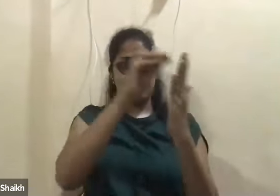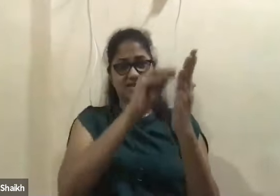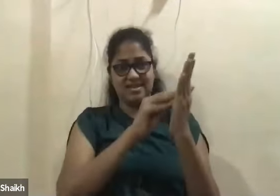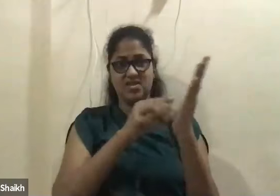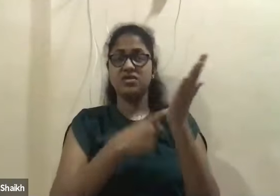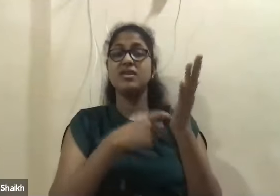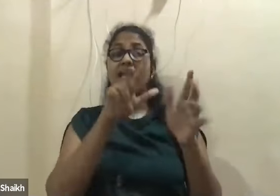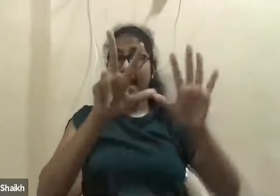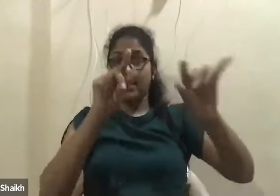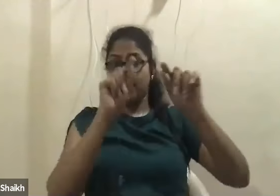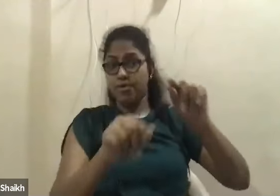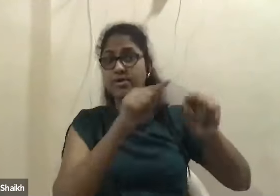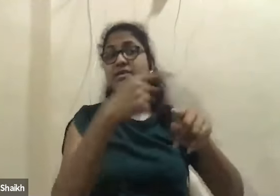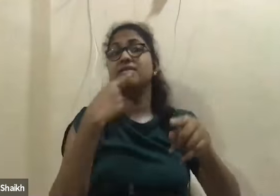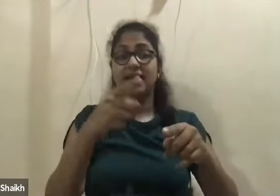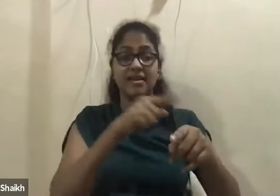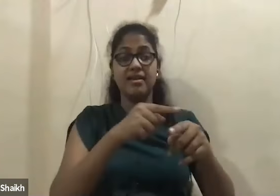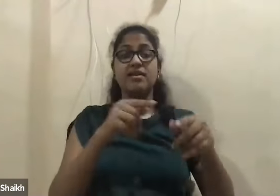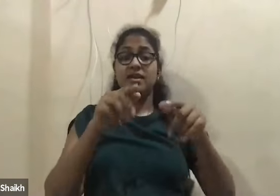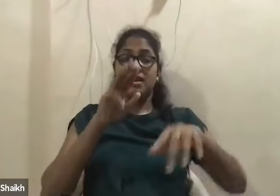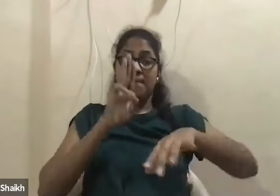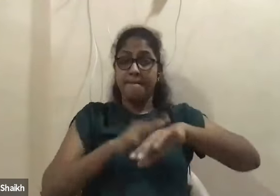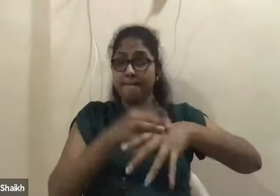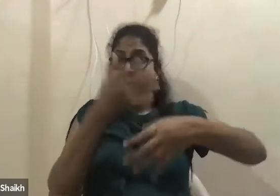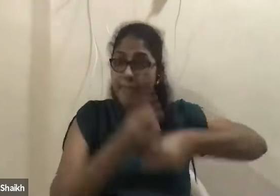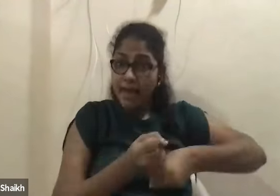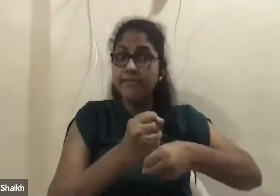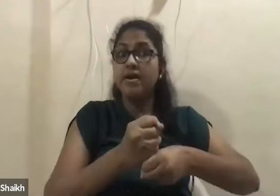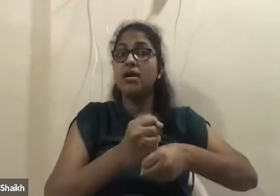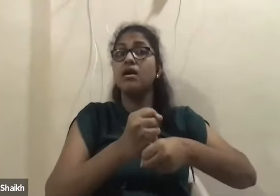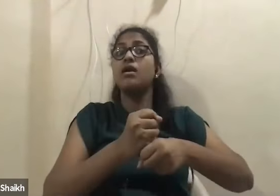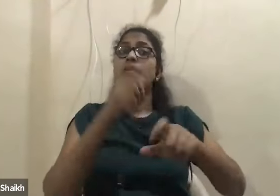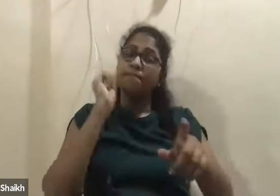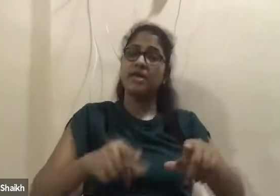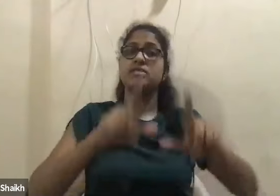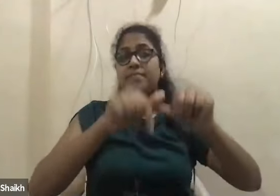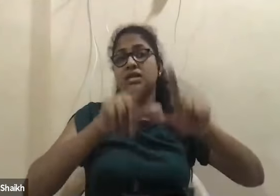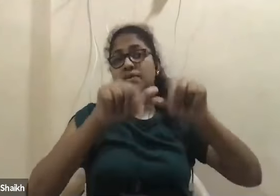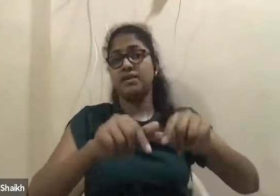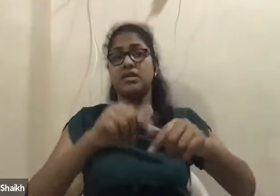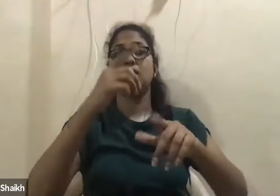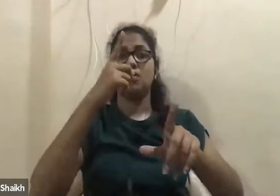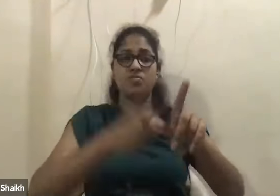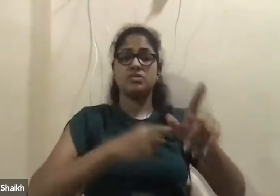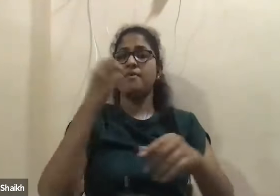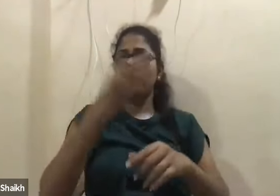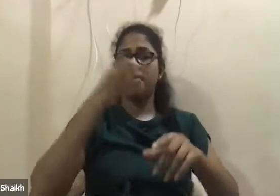trustees shall hold meeting at least once in each calendar quarter. And in case of difference of opinion, the majority